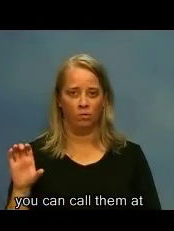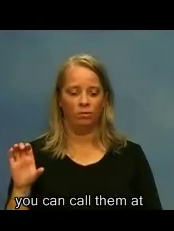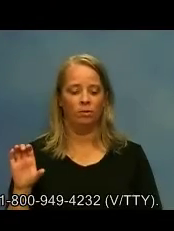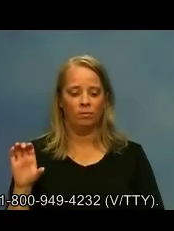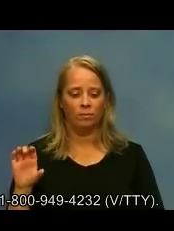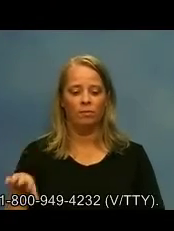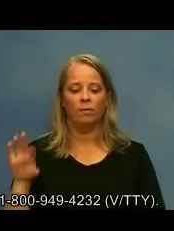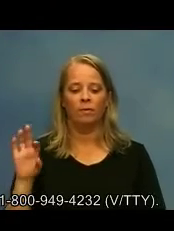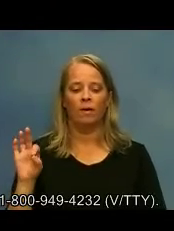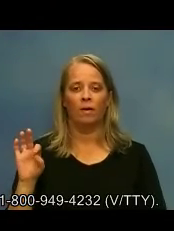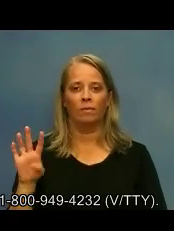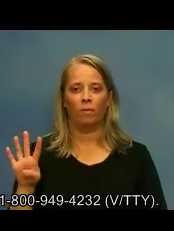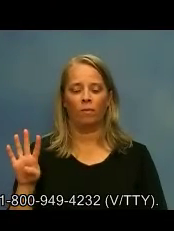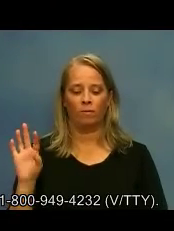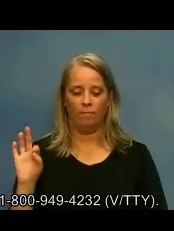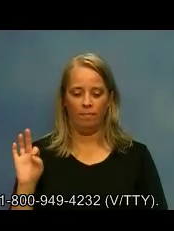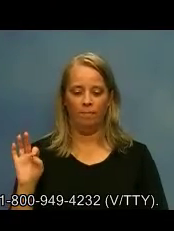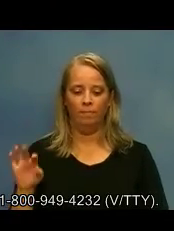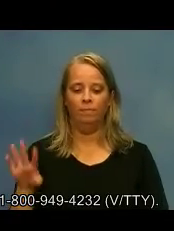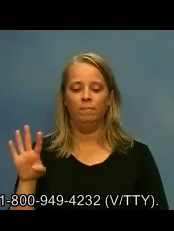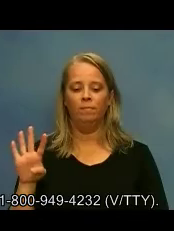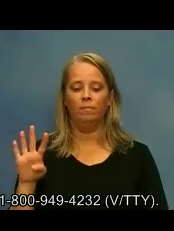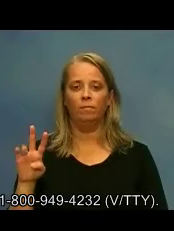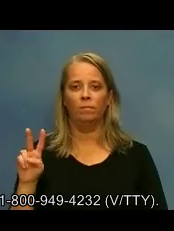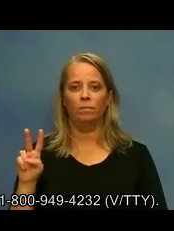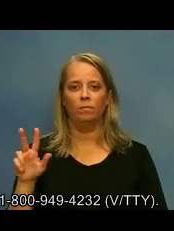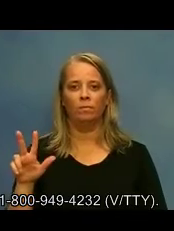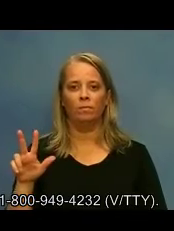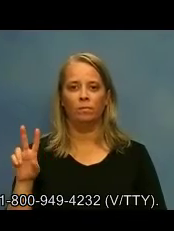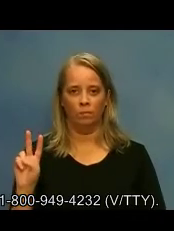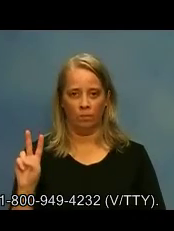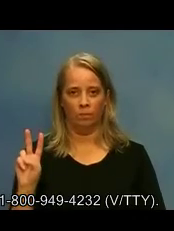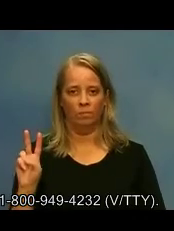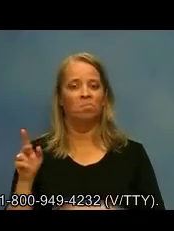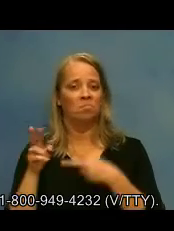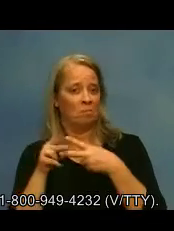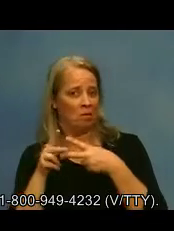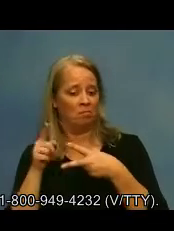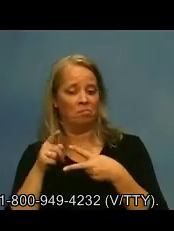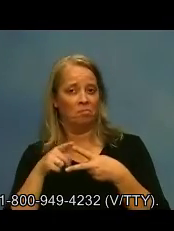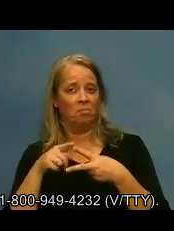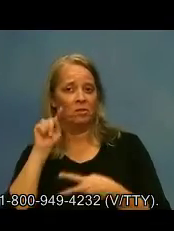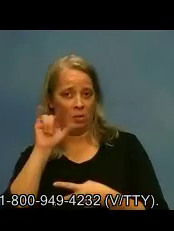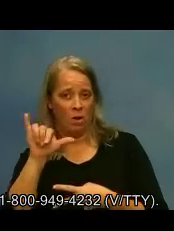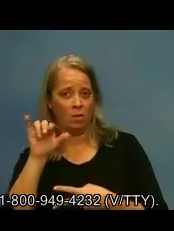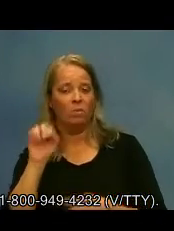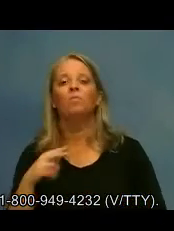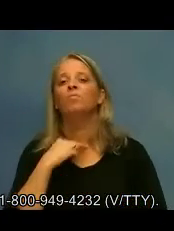1-800-949-4232... And that's Voice or